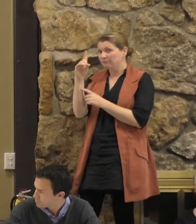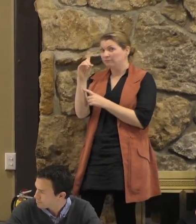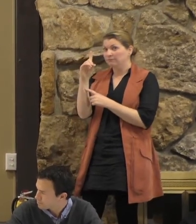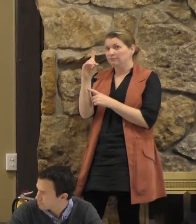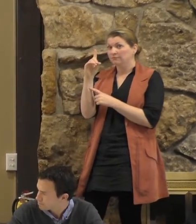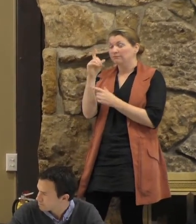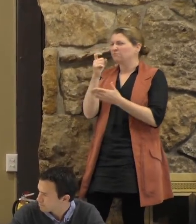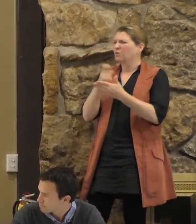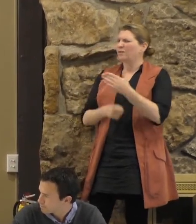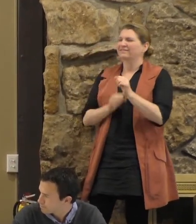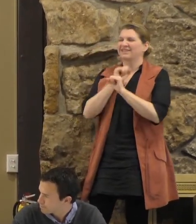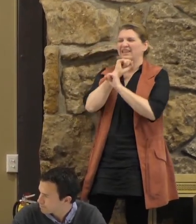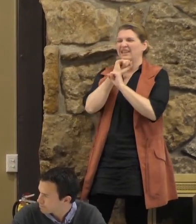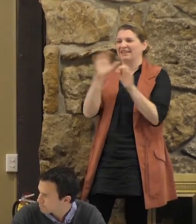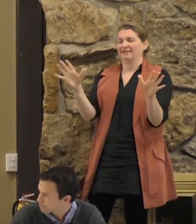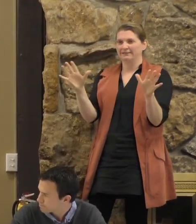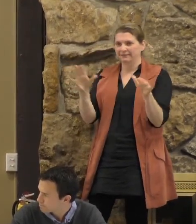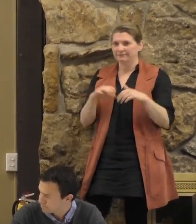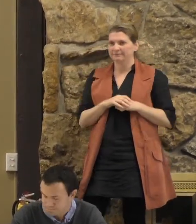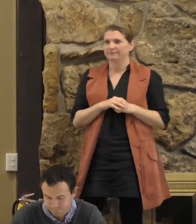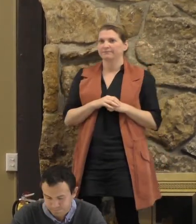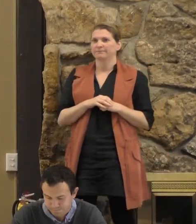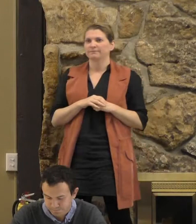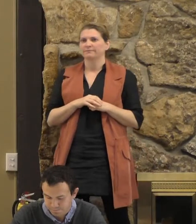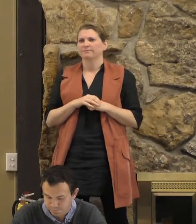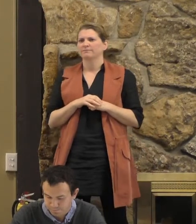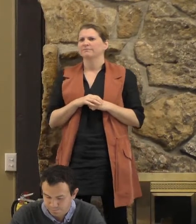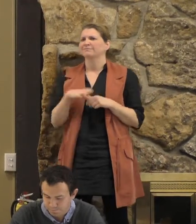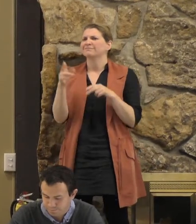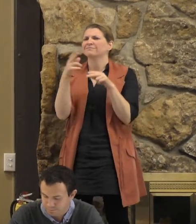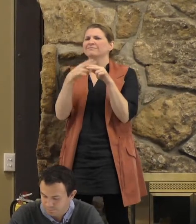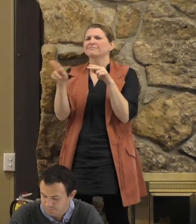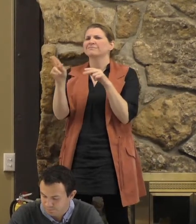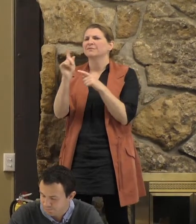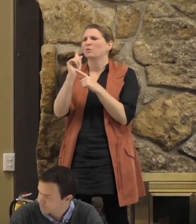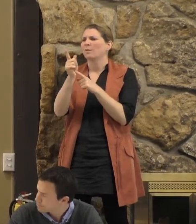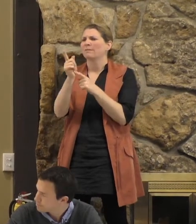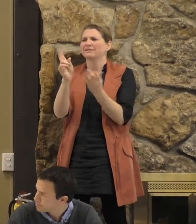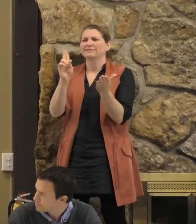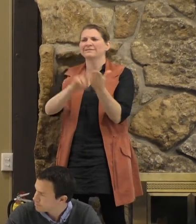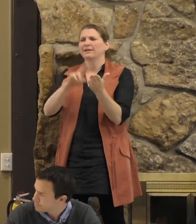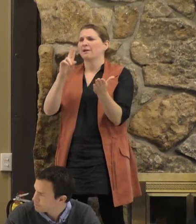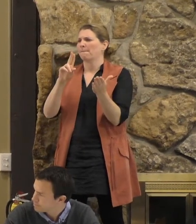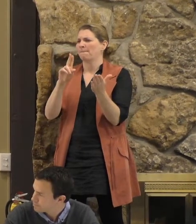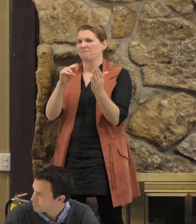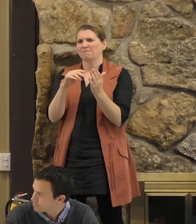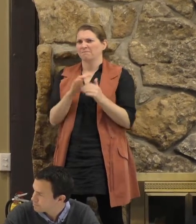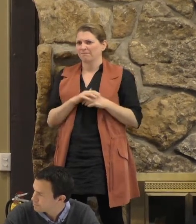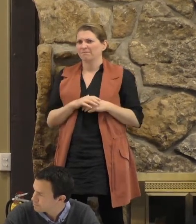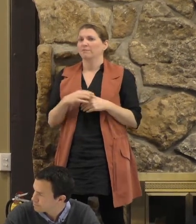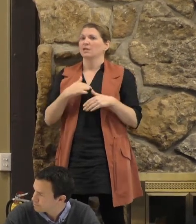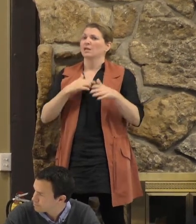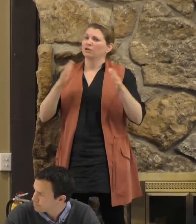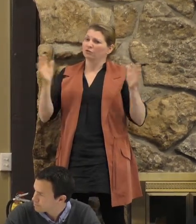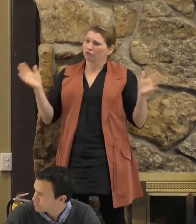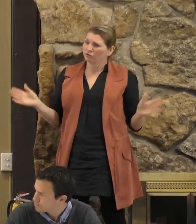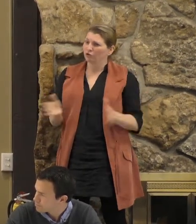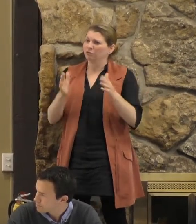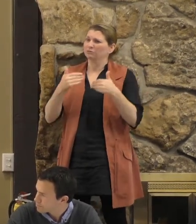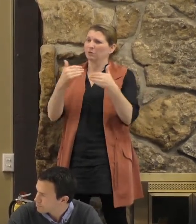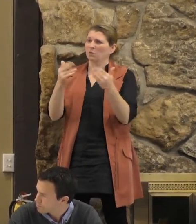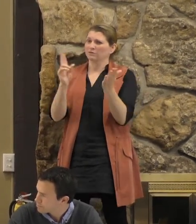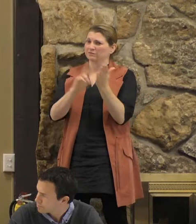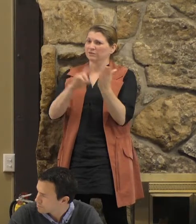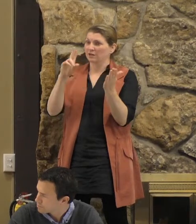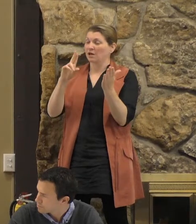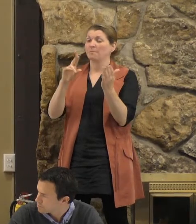and it just takes a minute to enroll, so we would encourage everybody to do that. And the goal of care coordination is